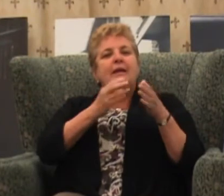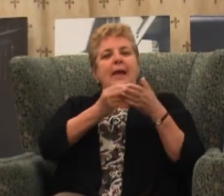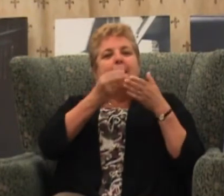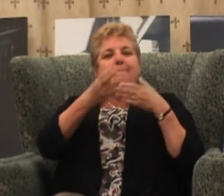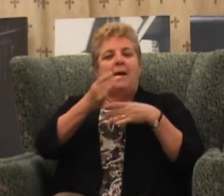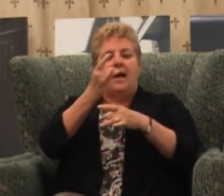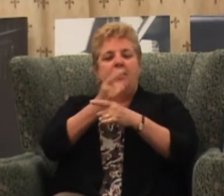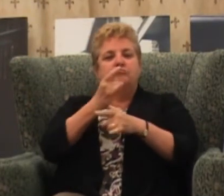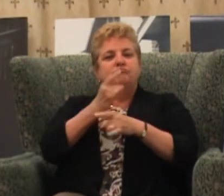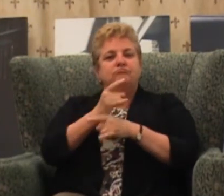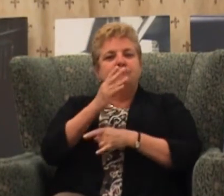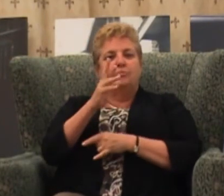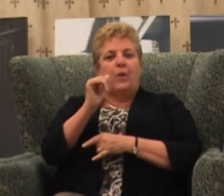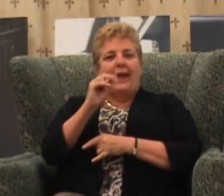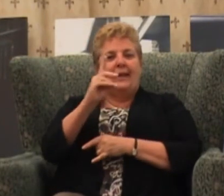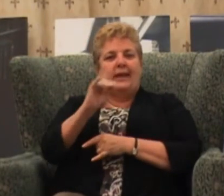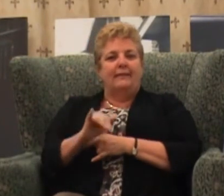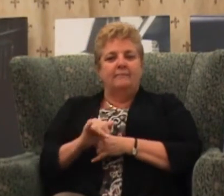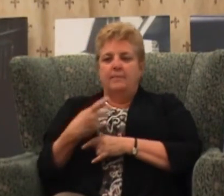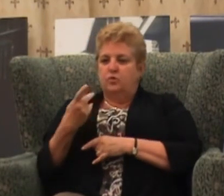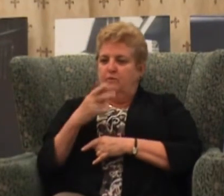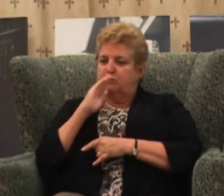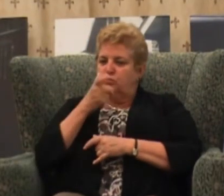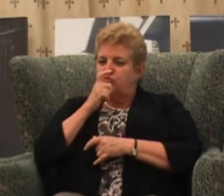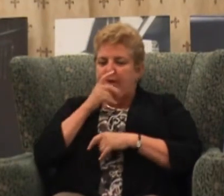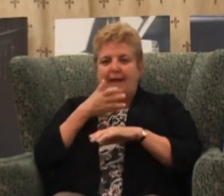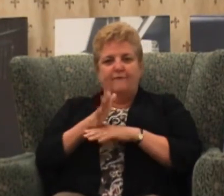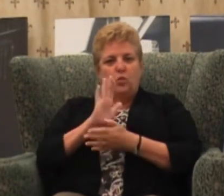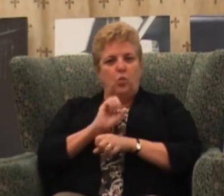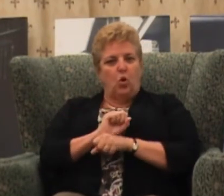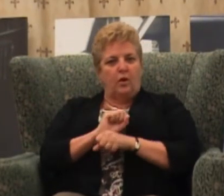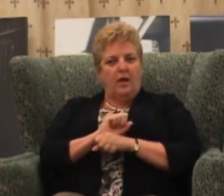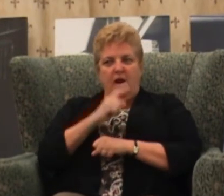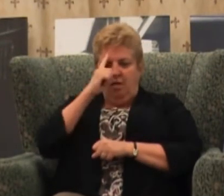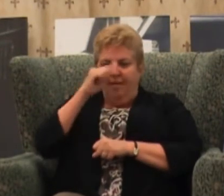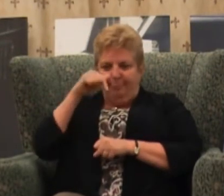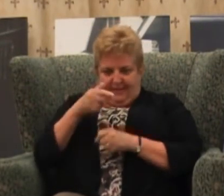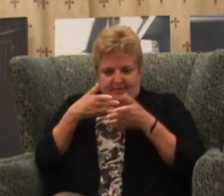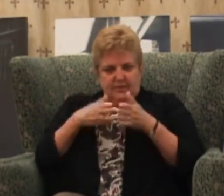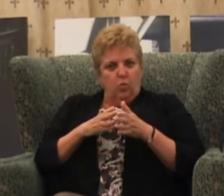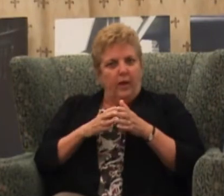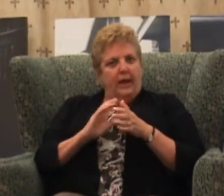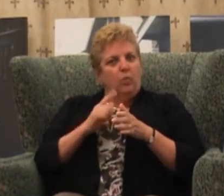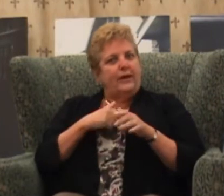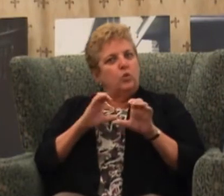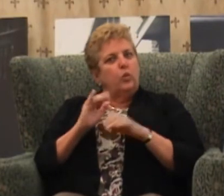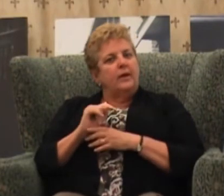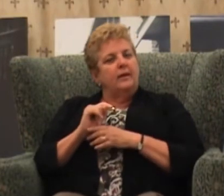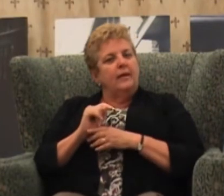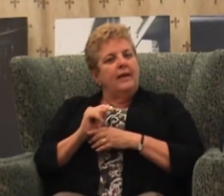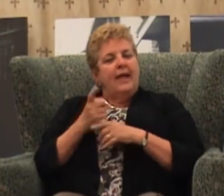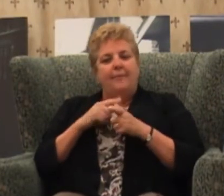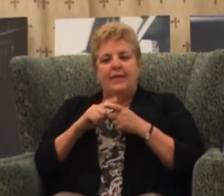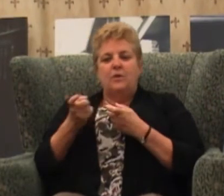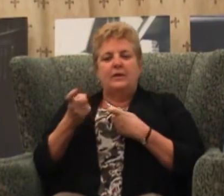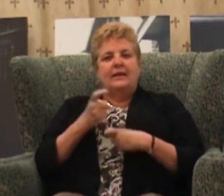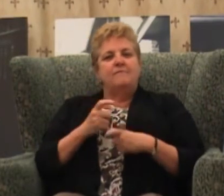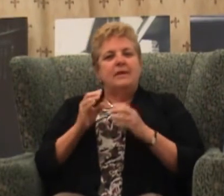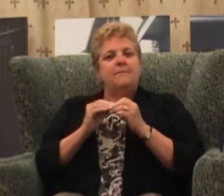work. And I thought, this is the way that you do it. And then he'd give me another fistful of money to go get this other stuff. And we just